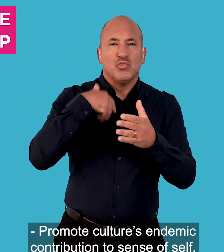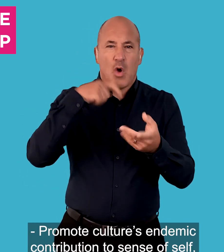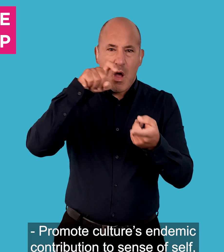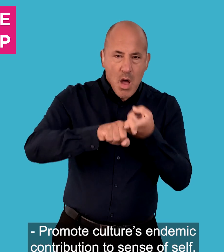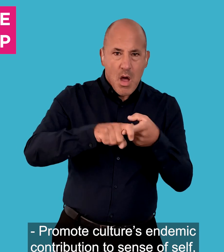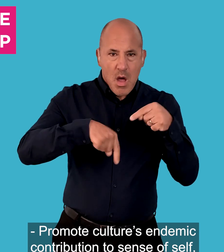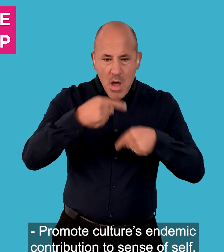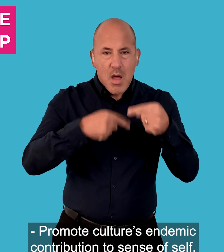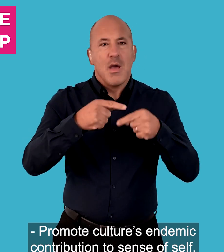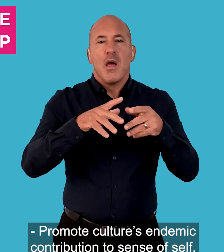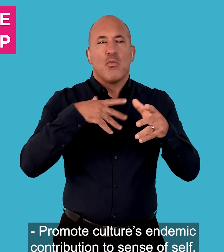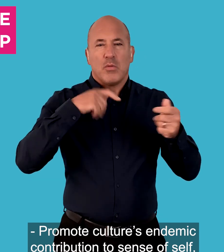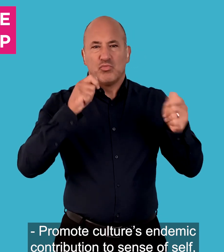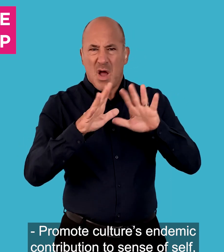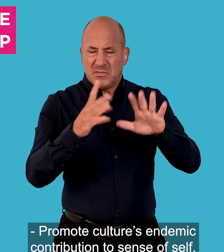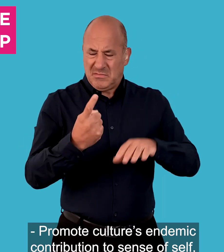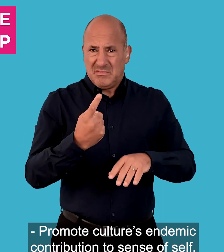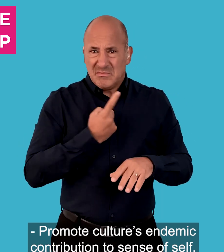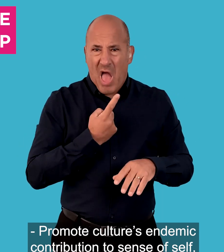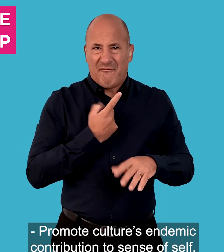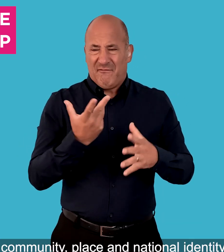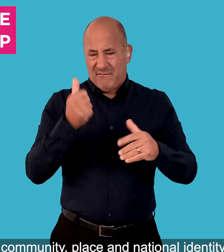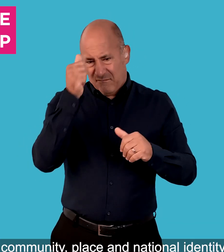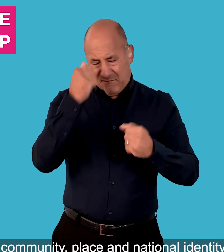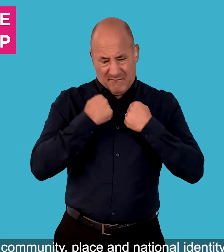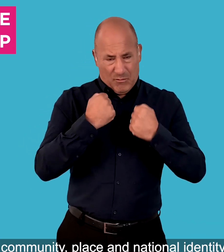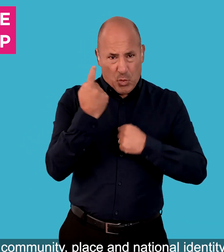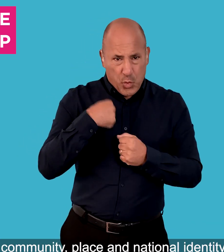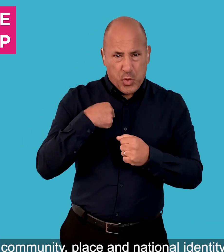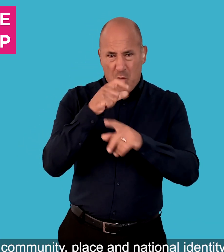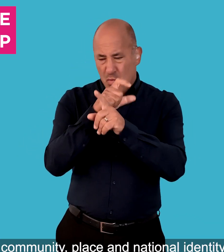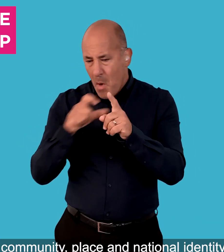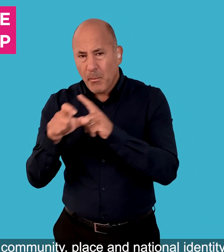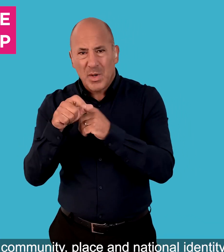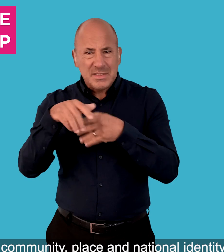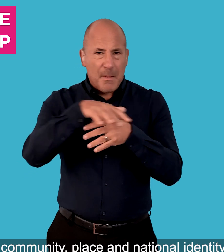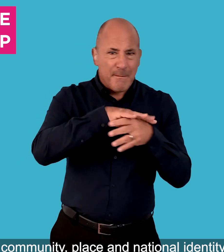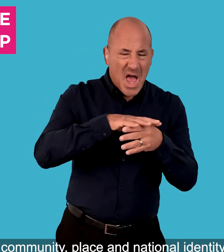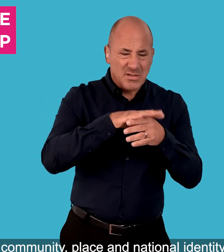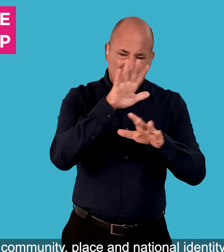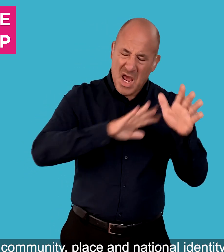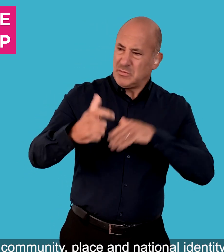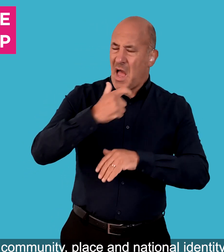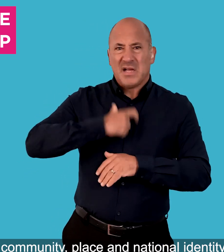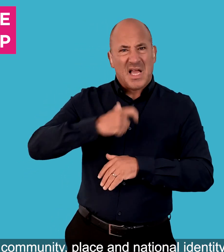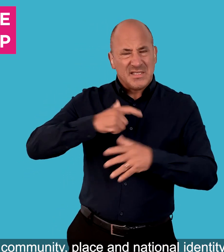Promote culture's endemic contribution to sense of self, community, place and national identity.